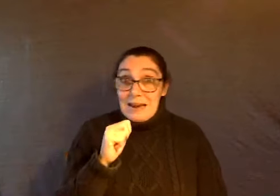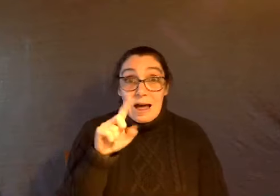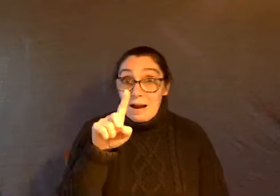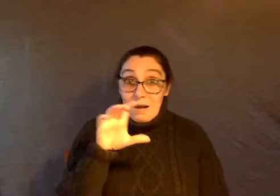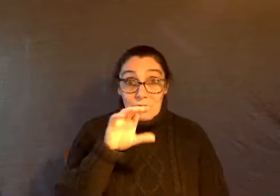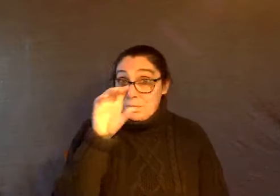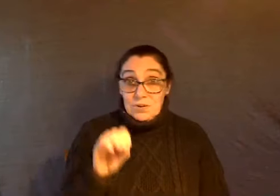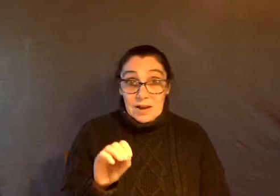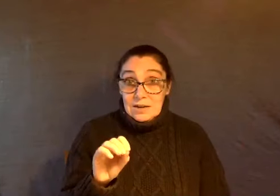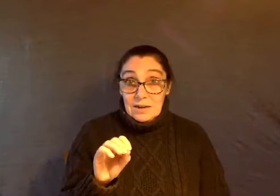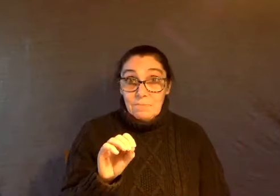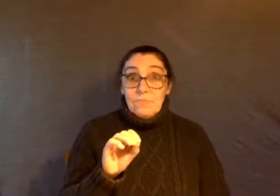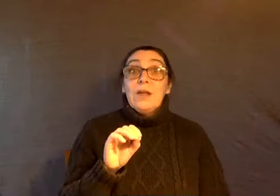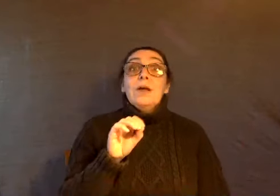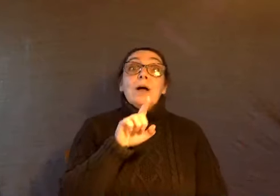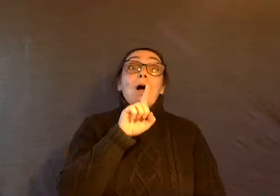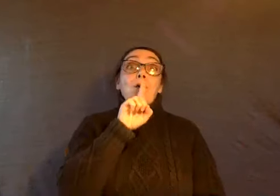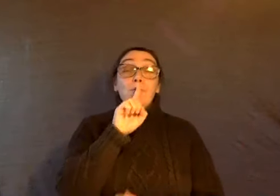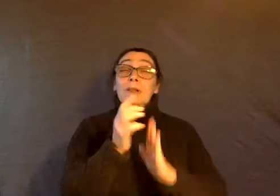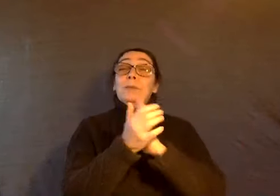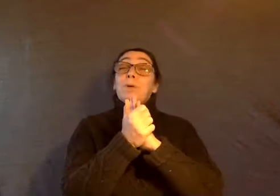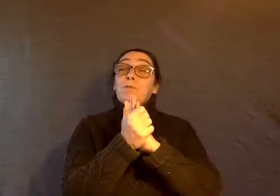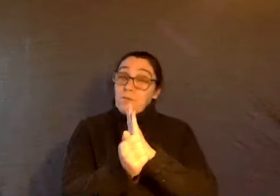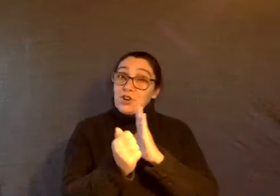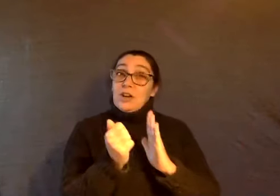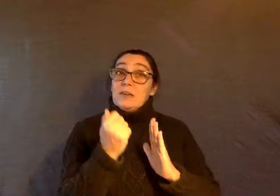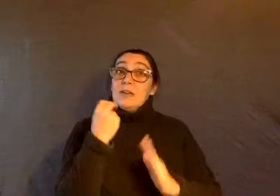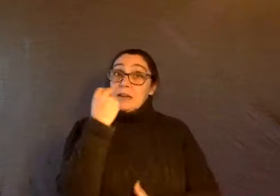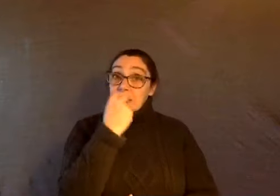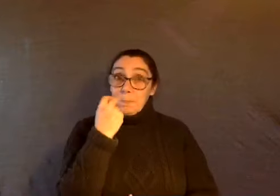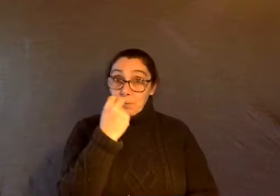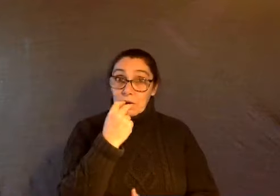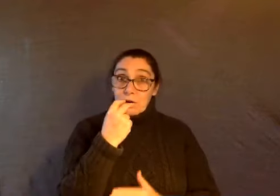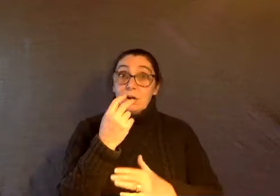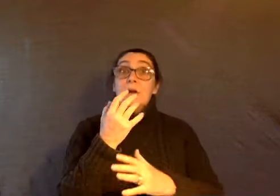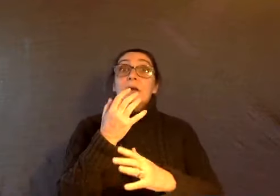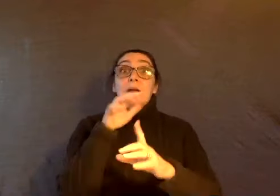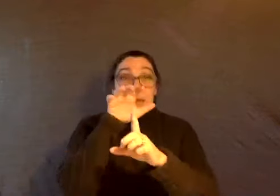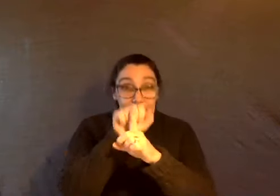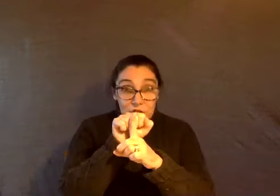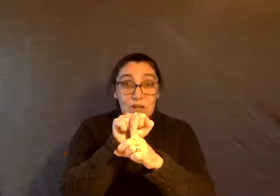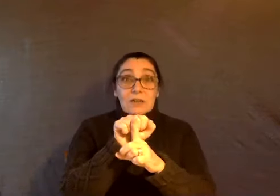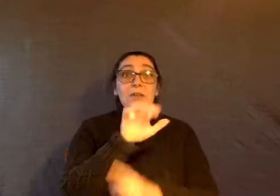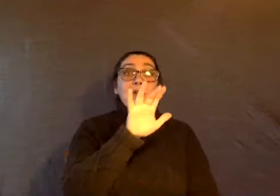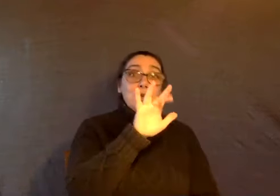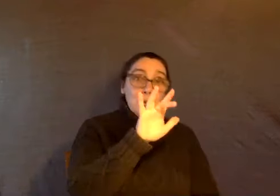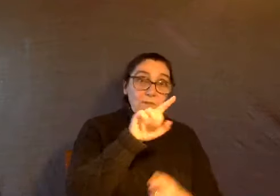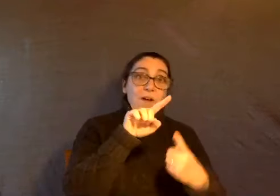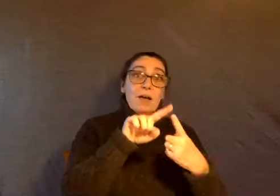not 100%. A really proficient lip reader catches 25